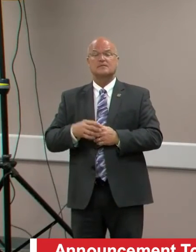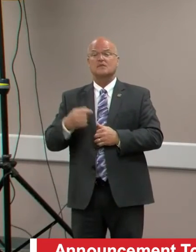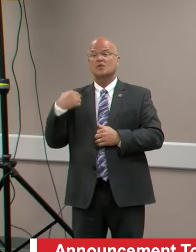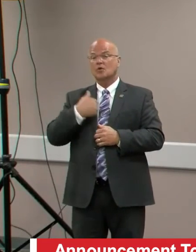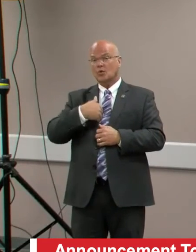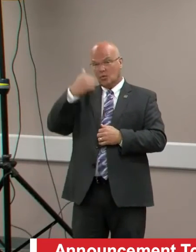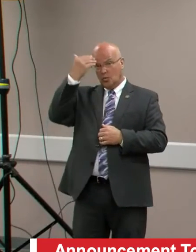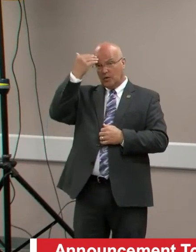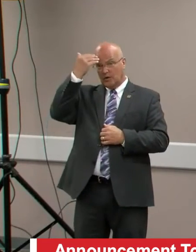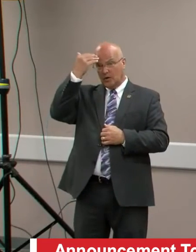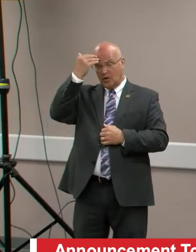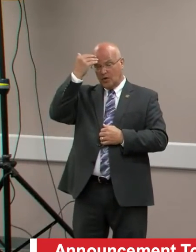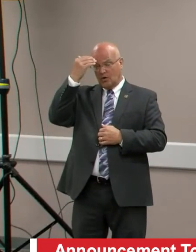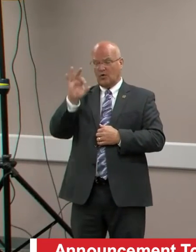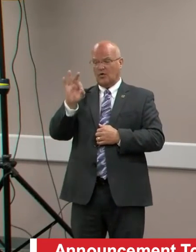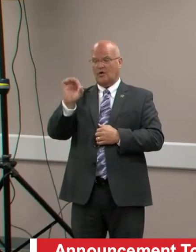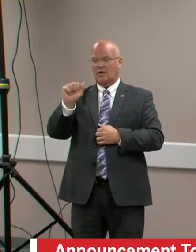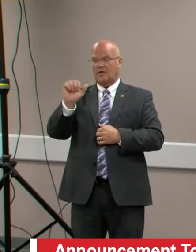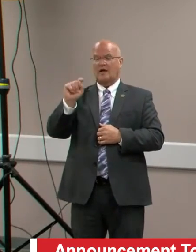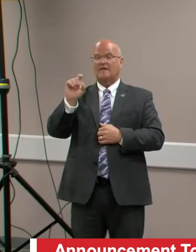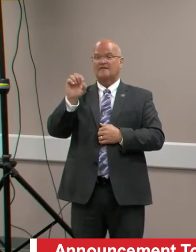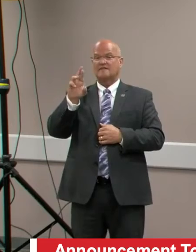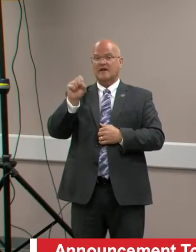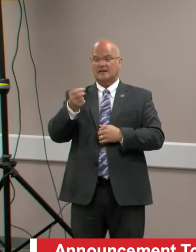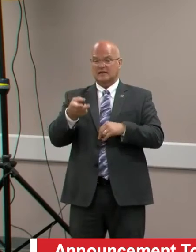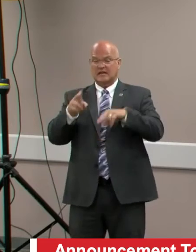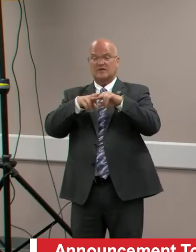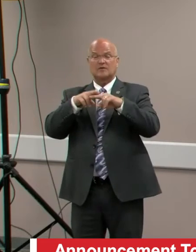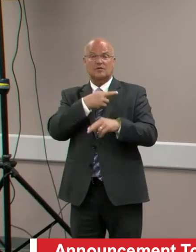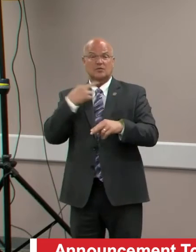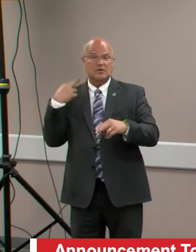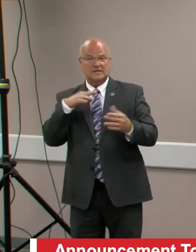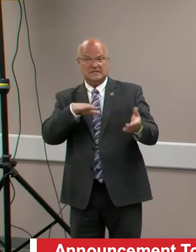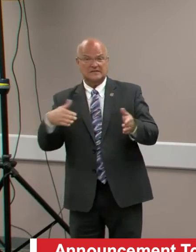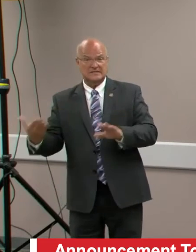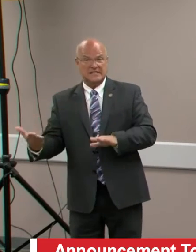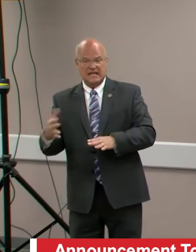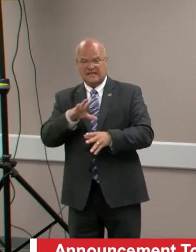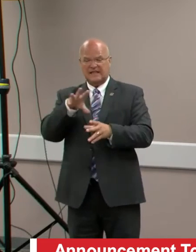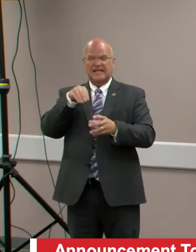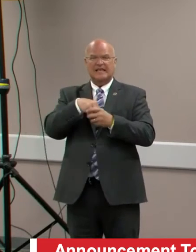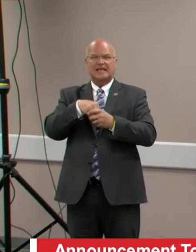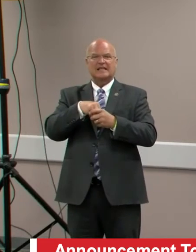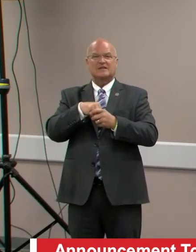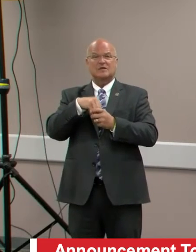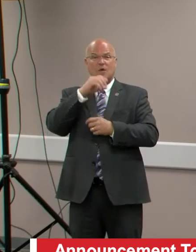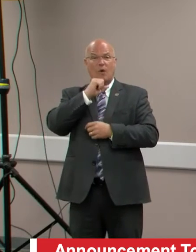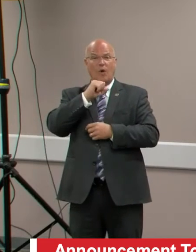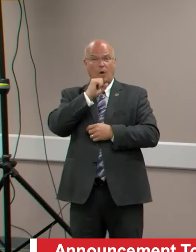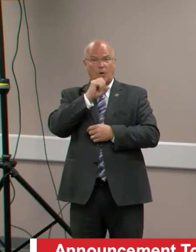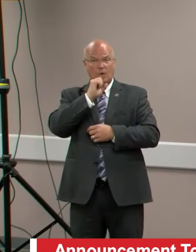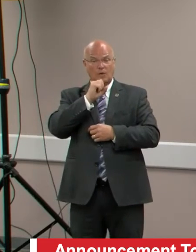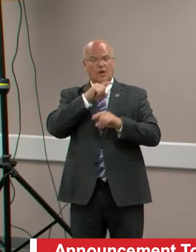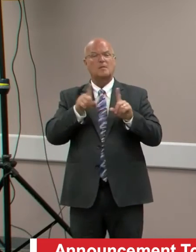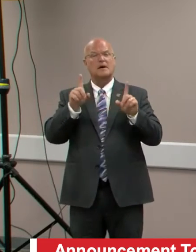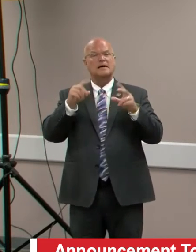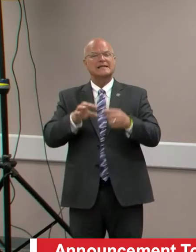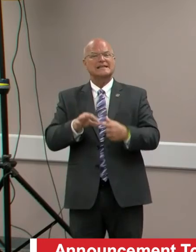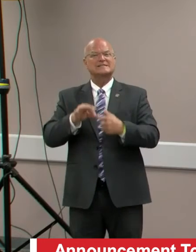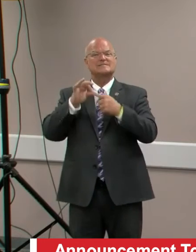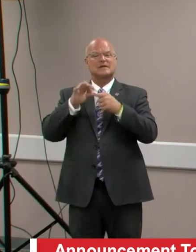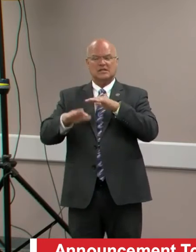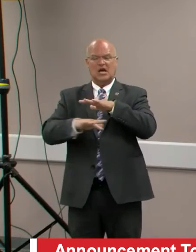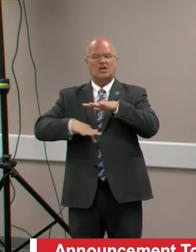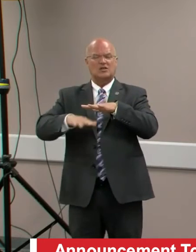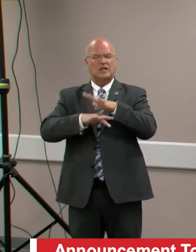We know the factors that increase the risk of death include older age, but especially